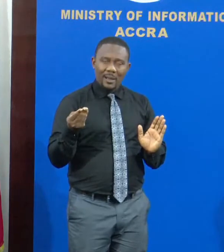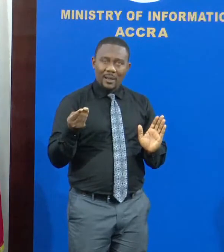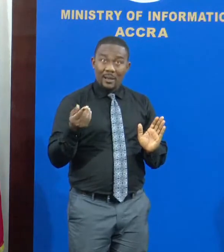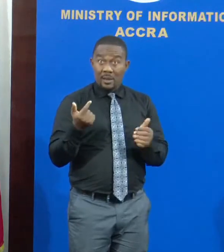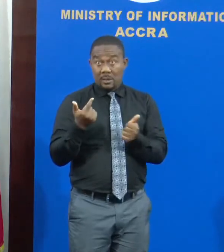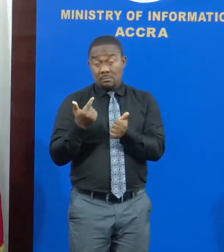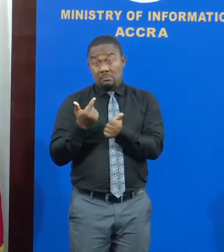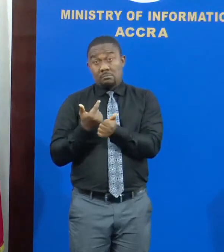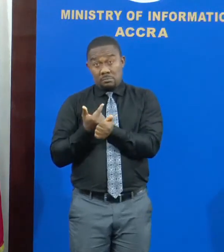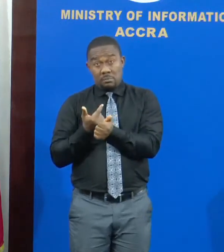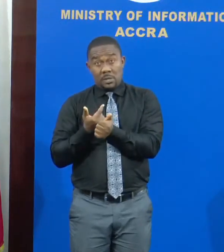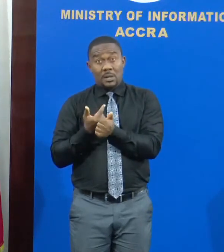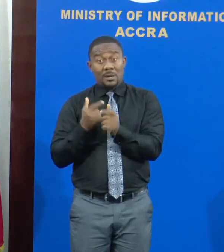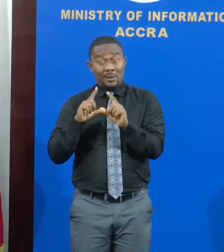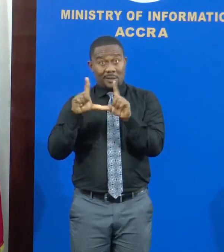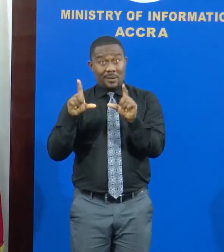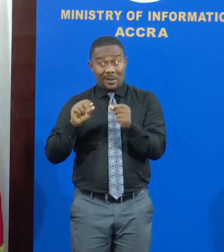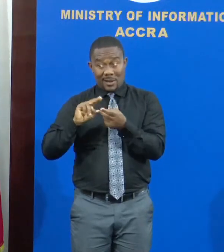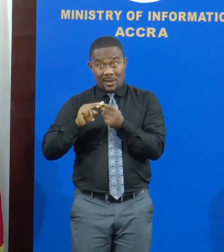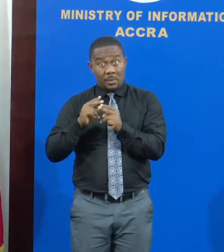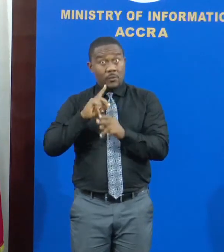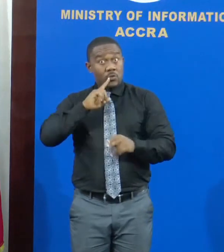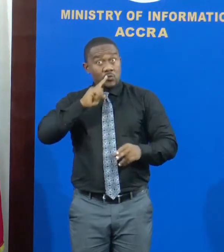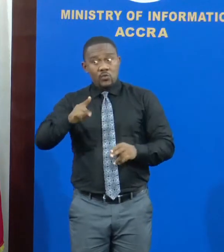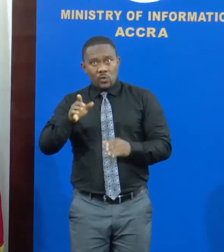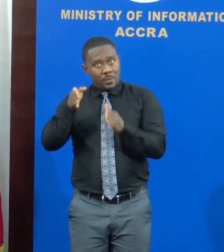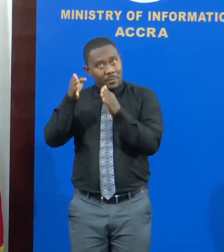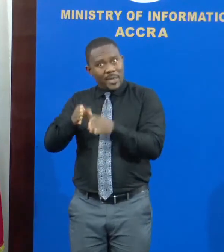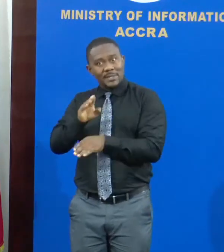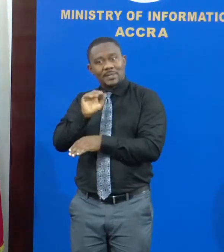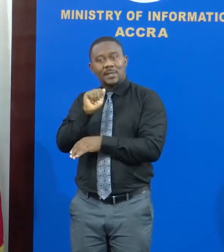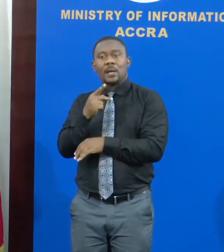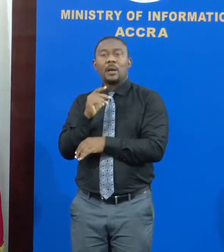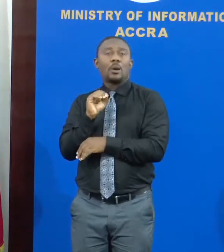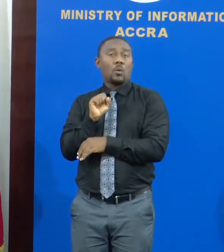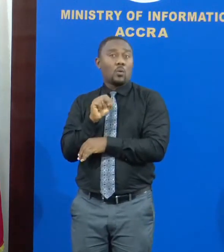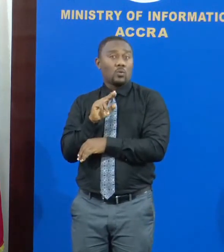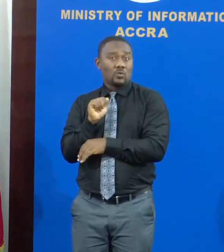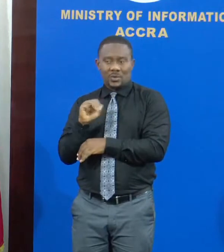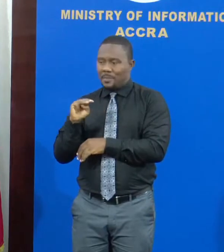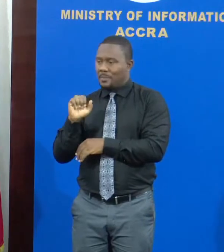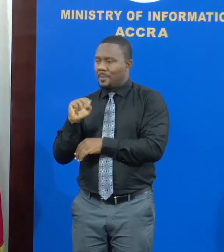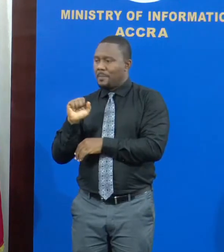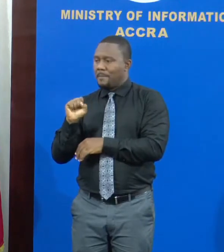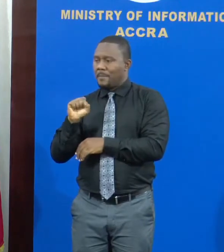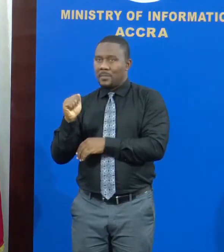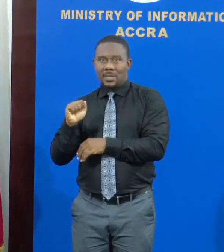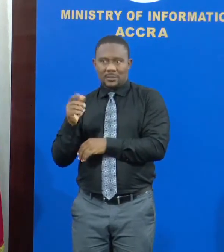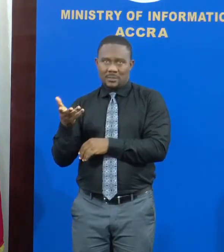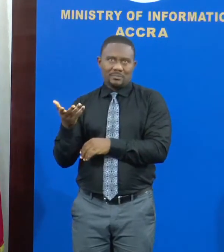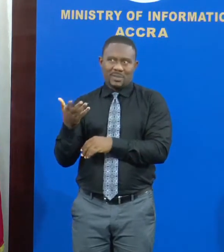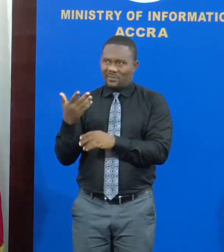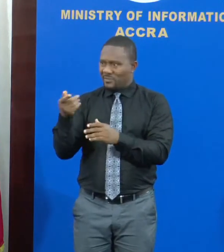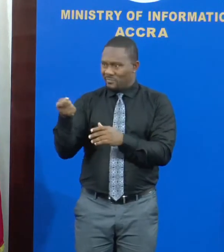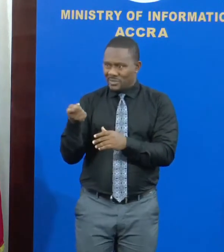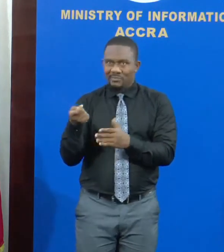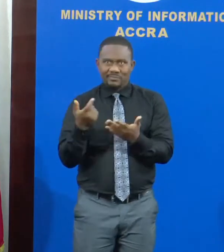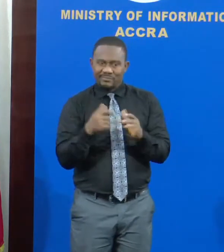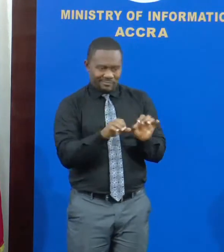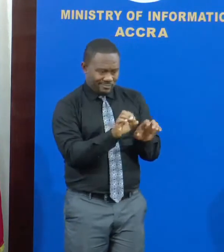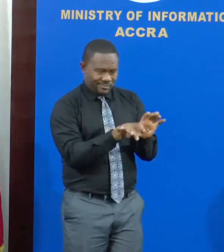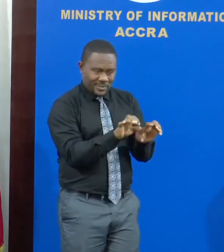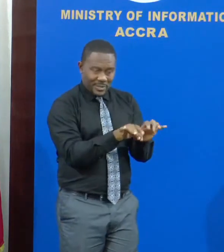of the true Akosua Mensah. And all we then have to do is to go to NIA,